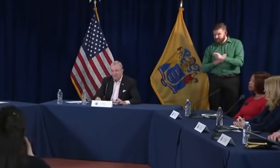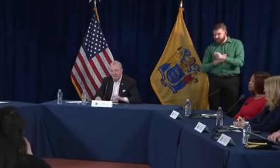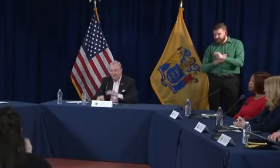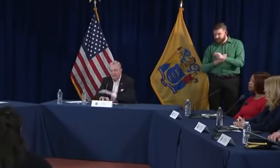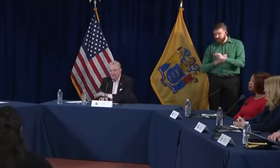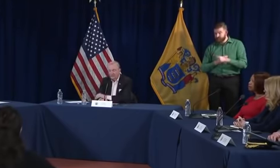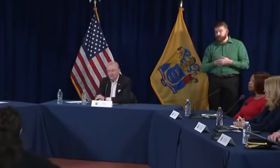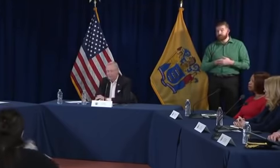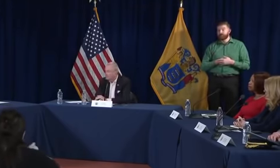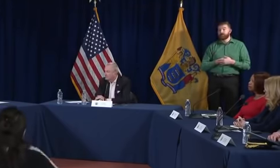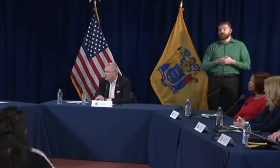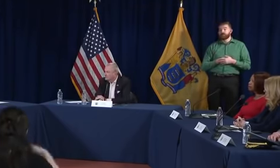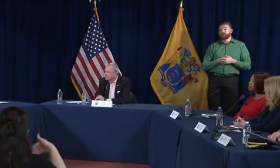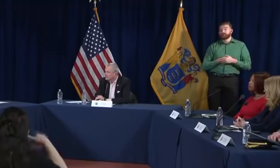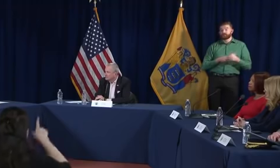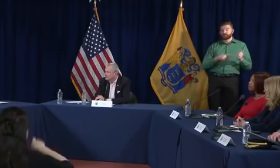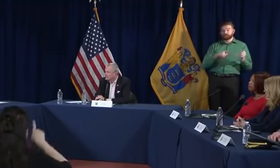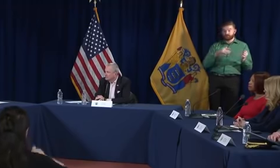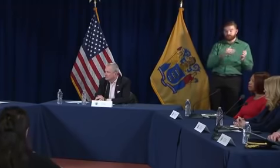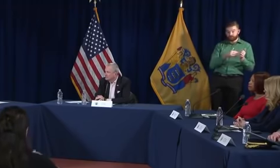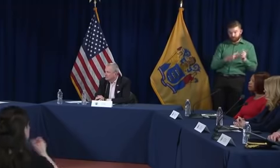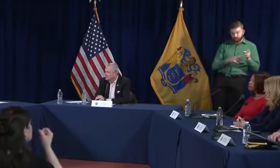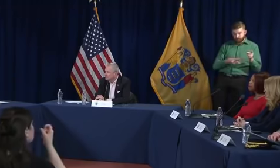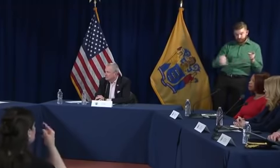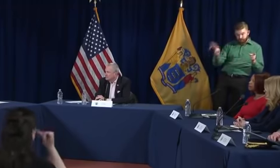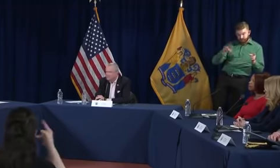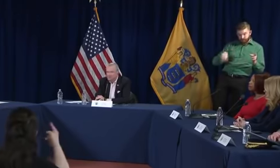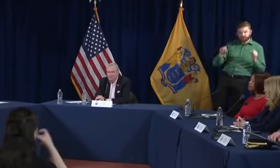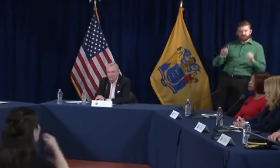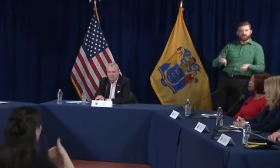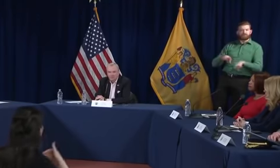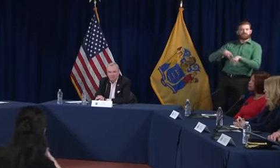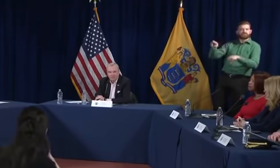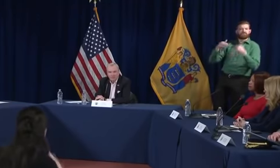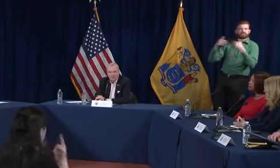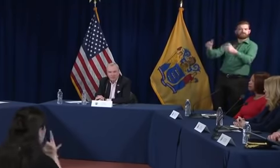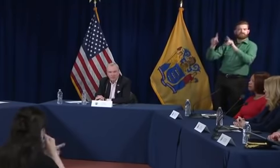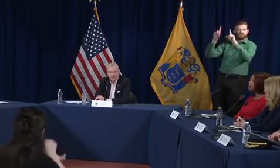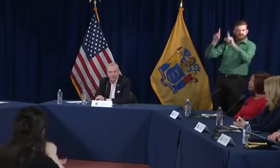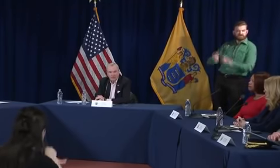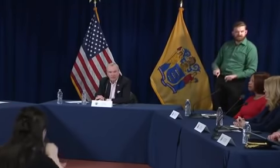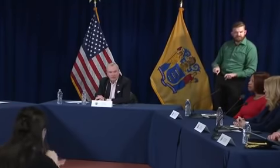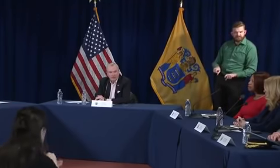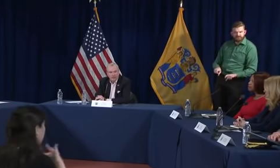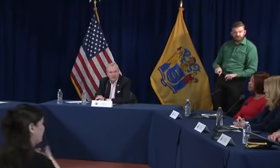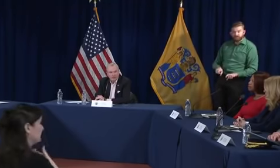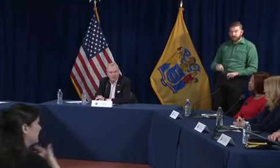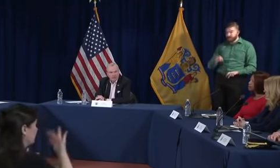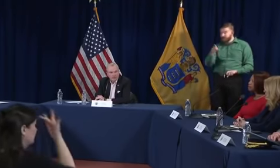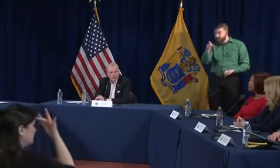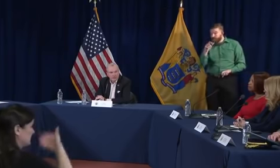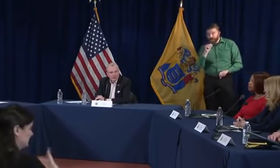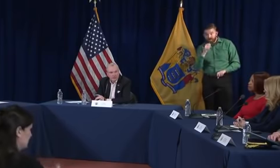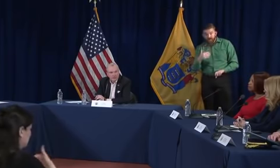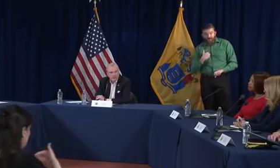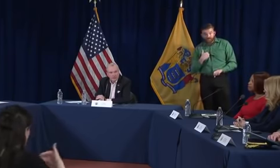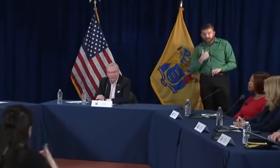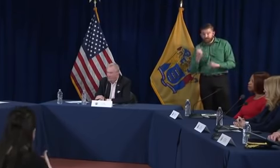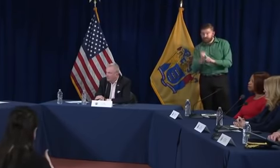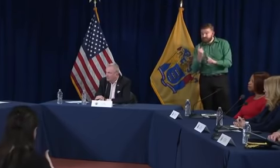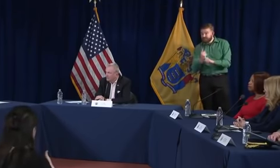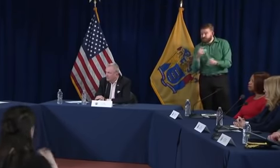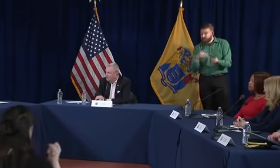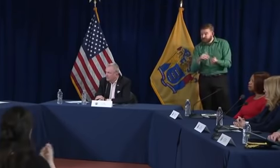be a screening, they are symptomatic, we will develop a feedback loop to make sure that every single person that